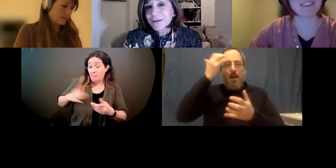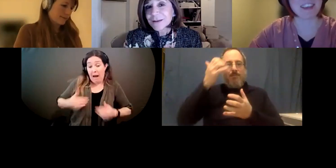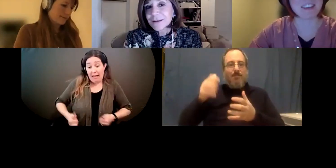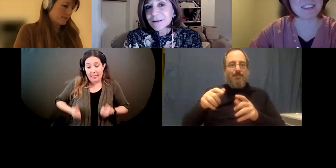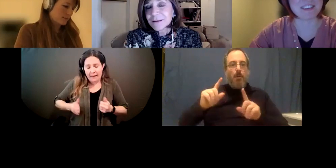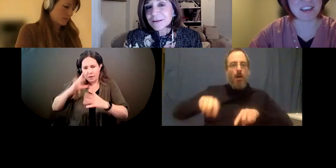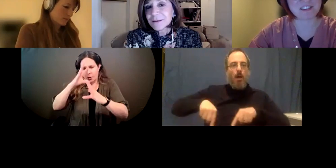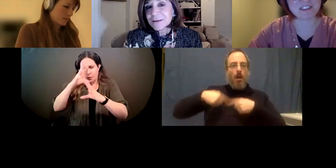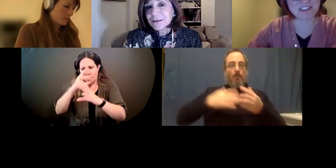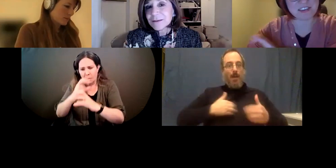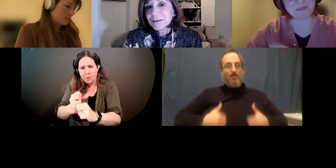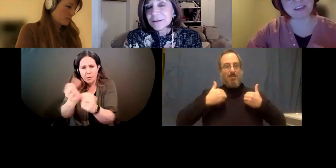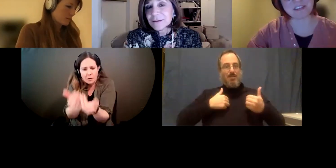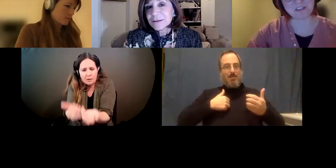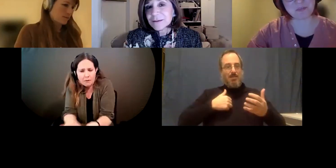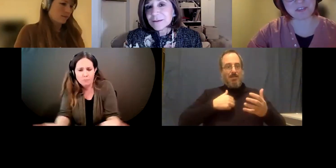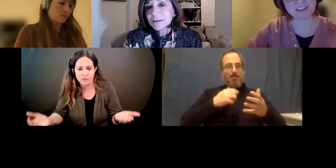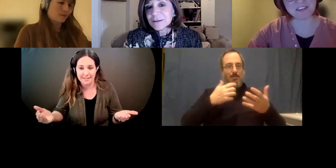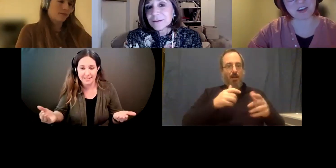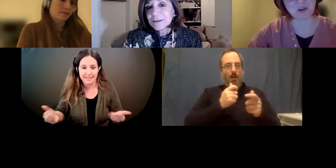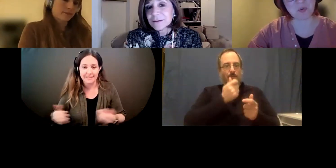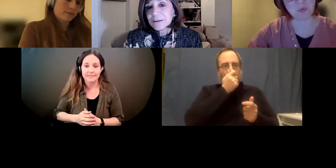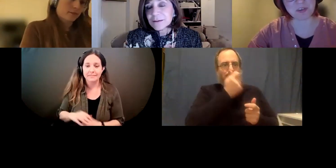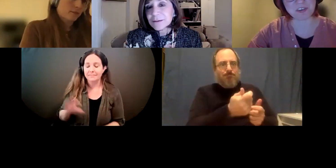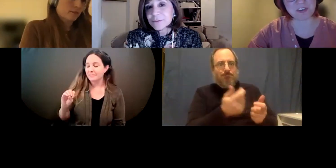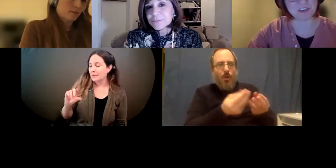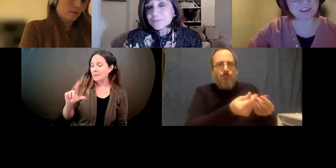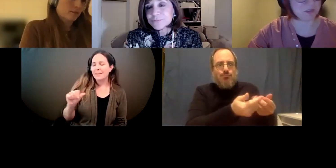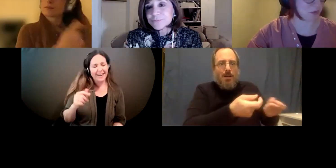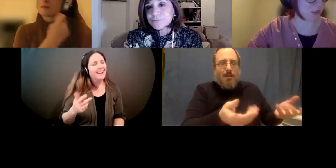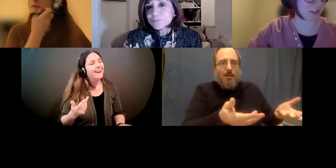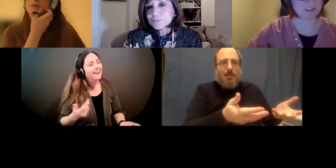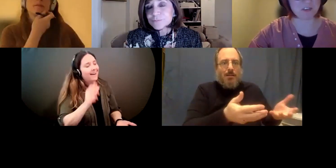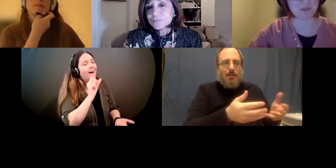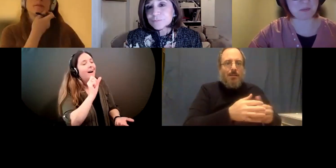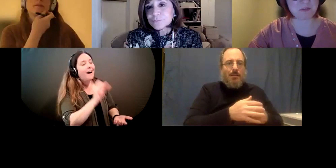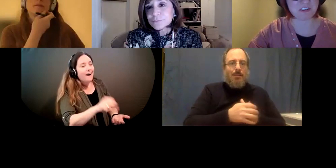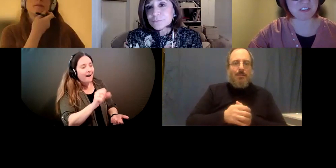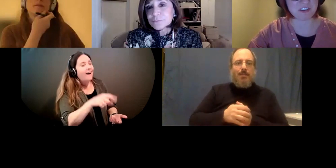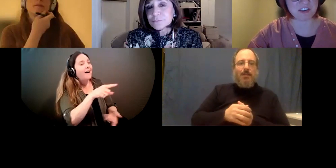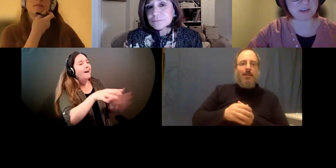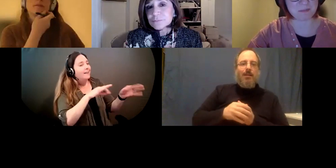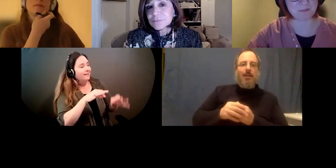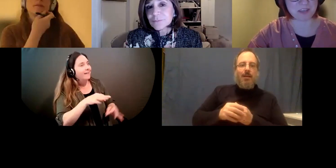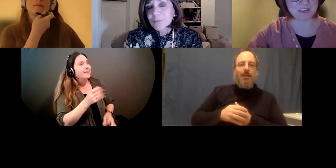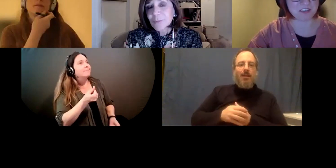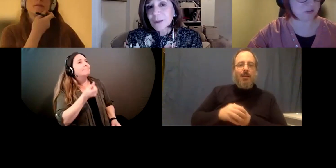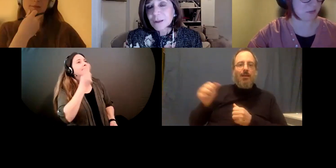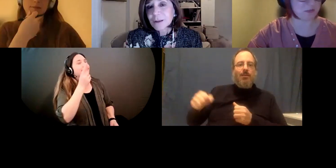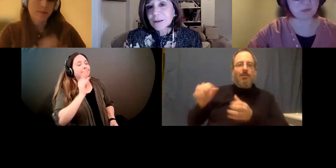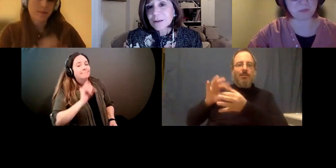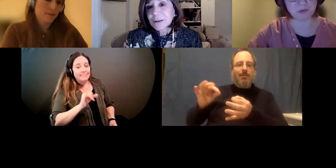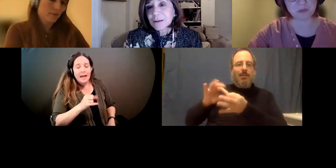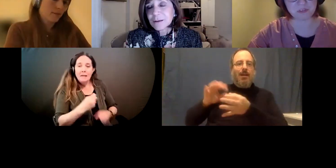Yes, and it's actually, it makes a lot of sense now when, you know, when I read your memoir and then